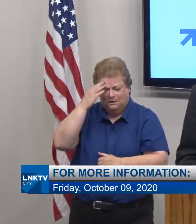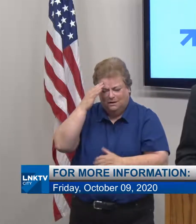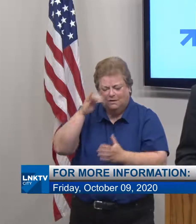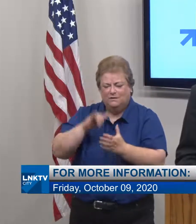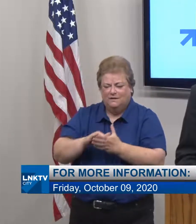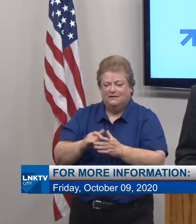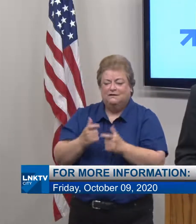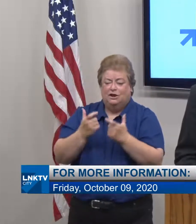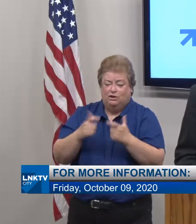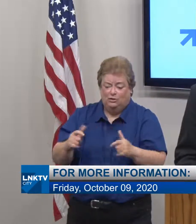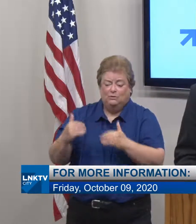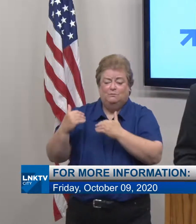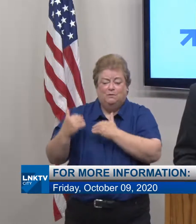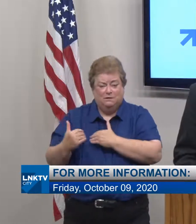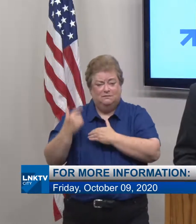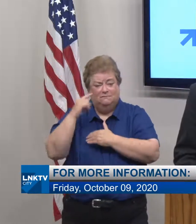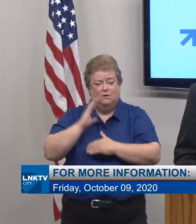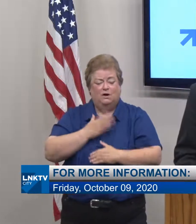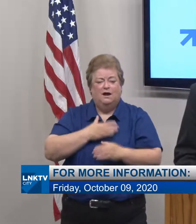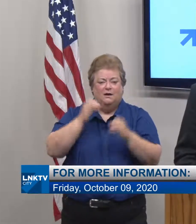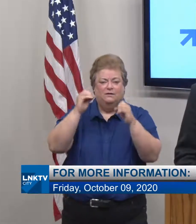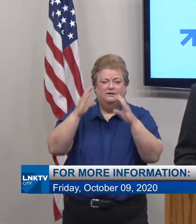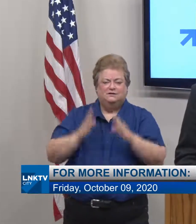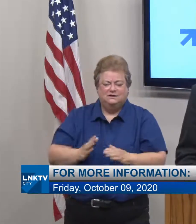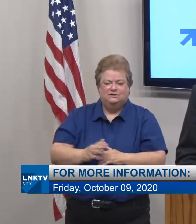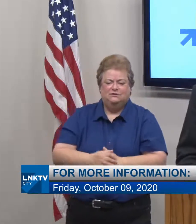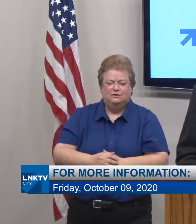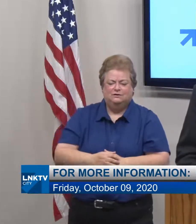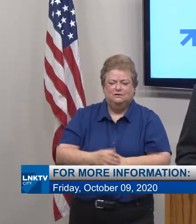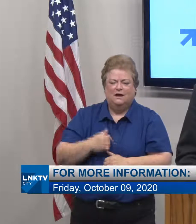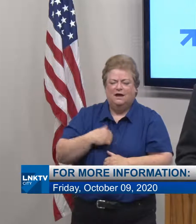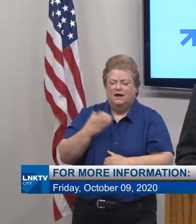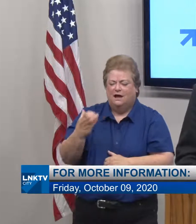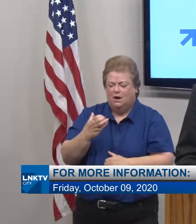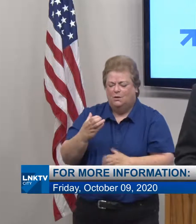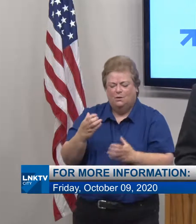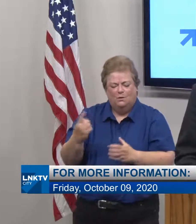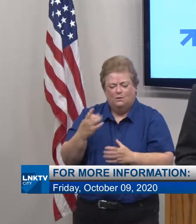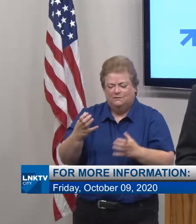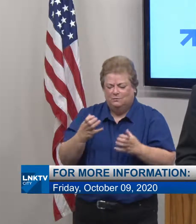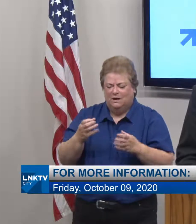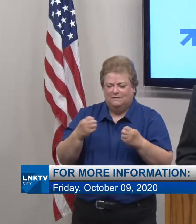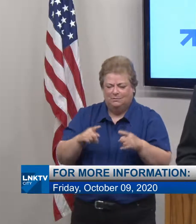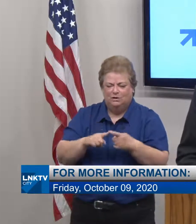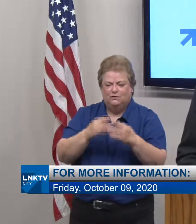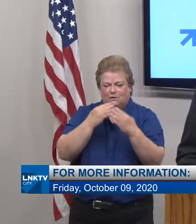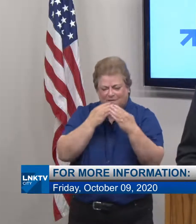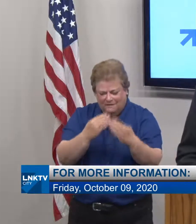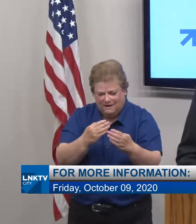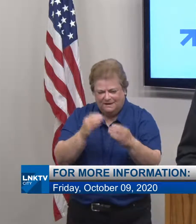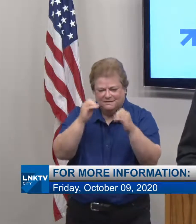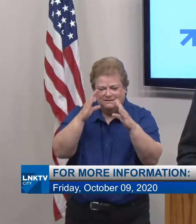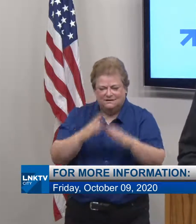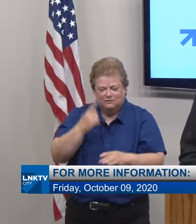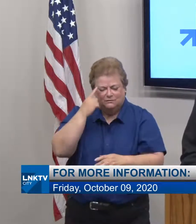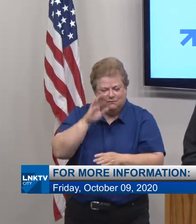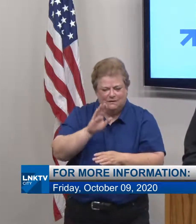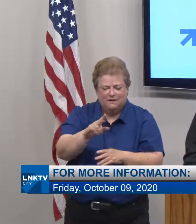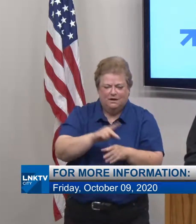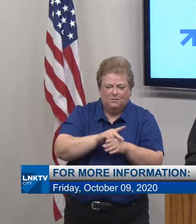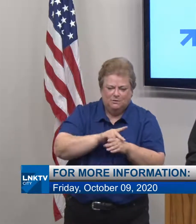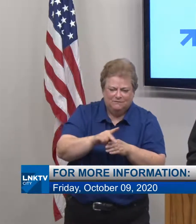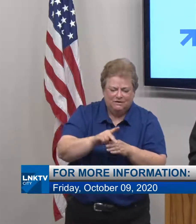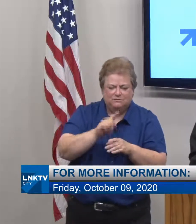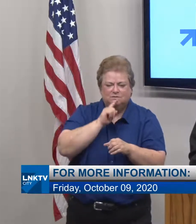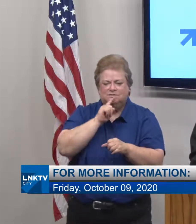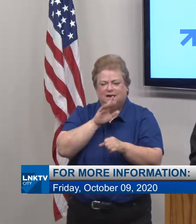burden on our teachers. And I'd like to make sure that I always take an opportunity to thank them for their professionalism, their commitment, their